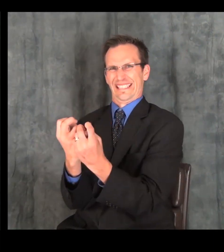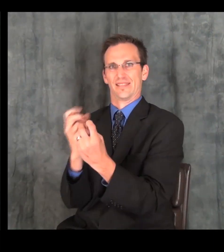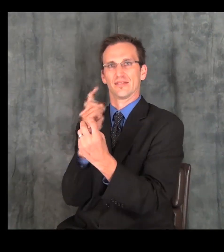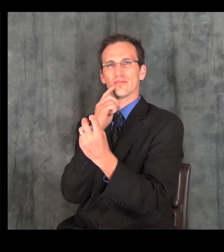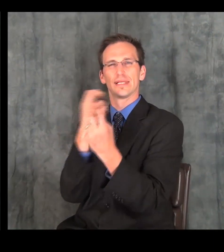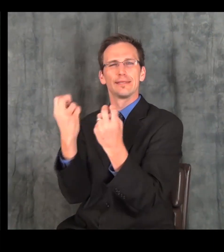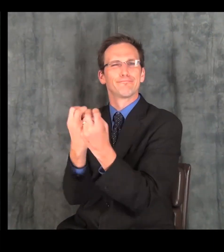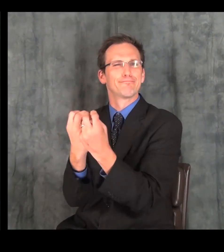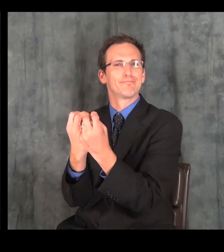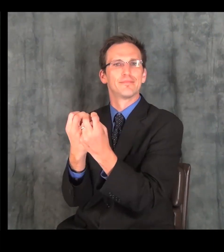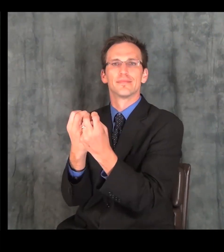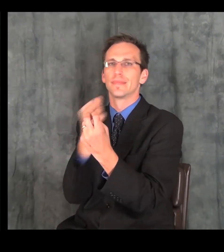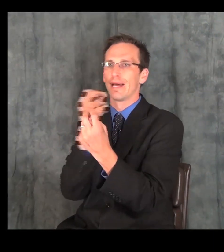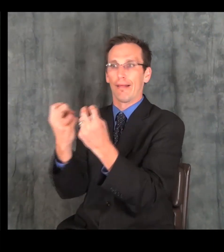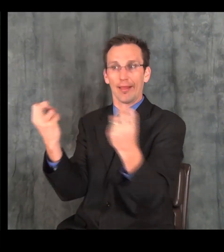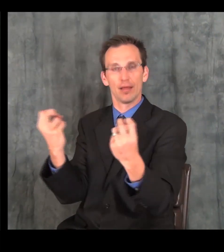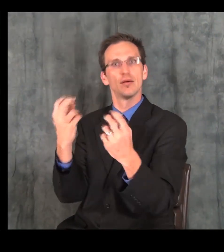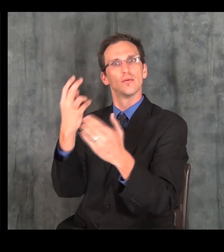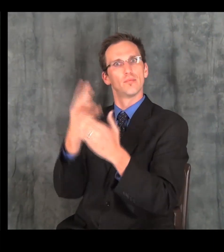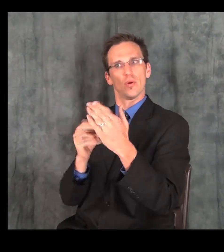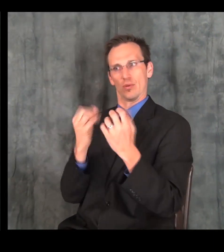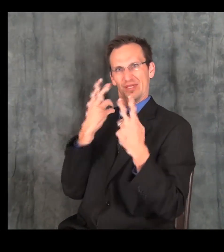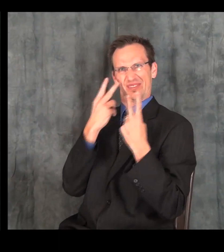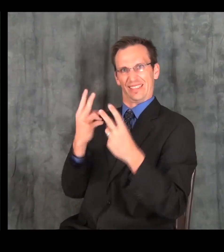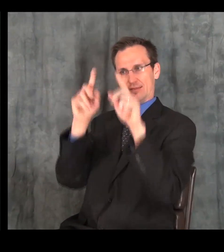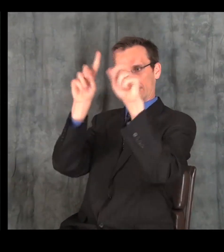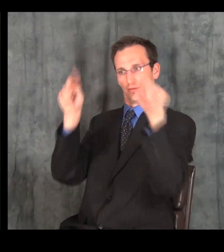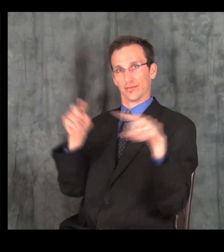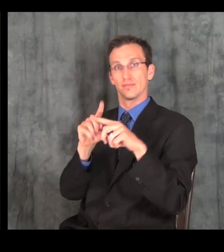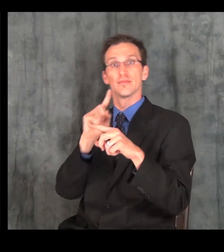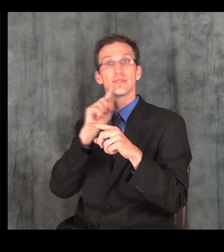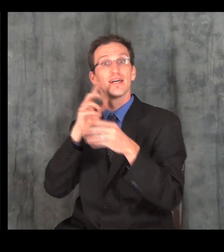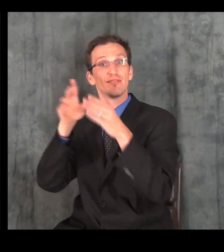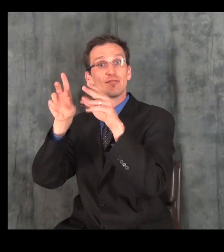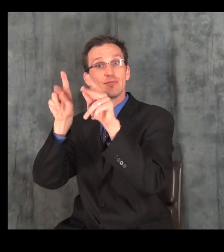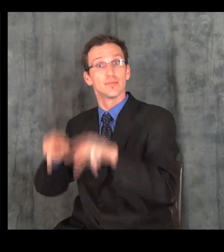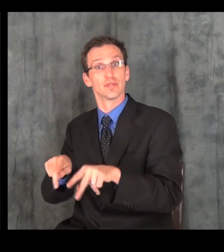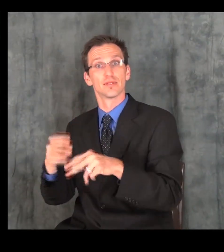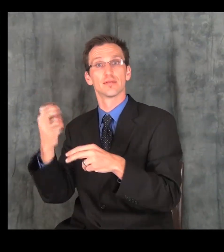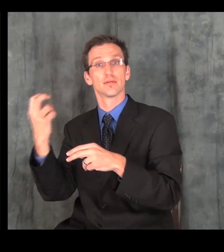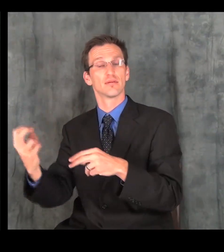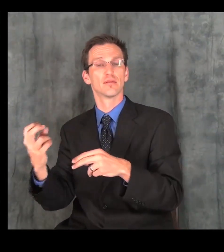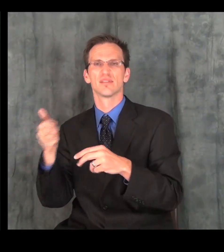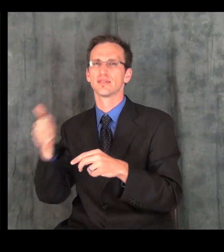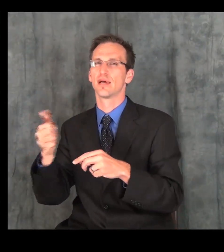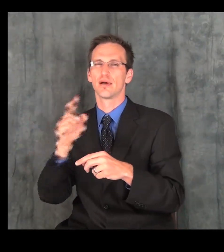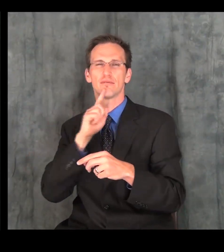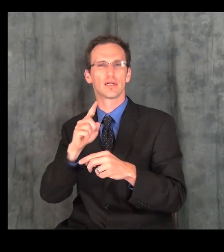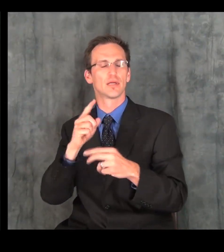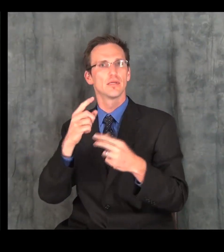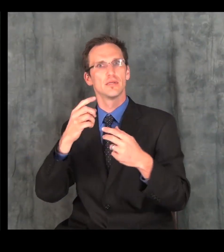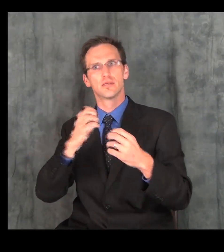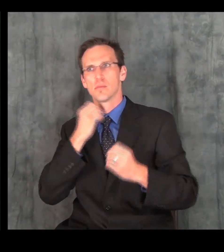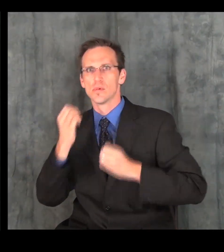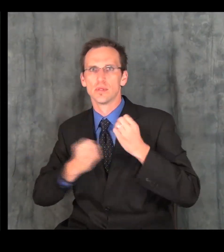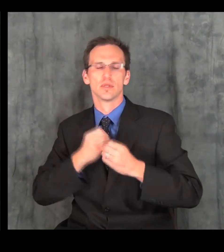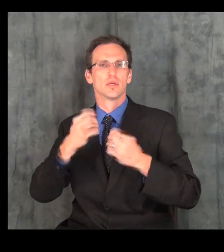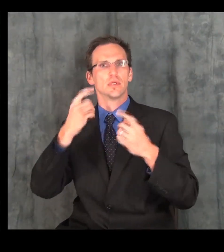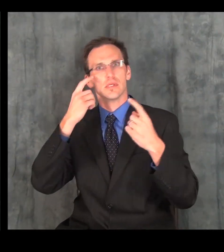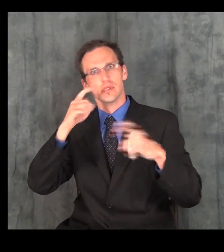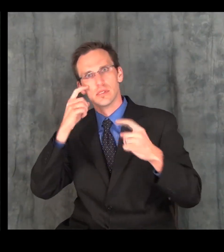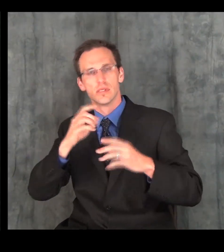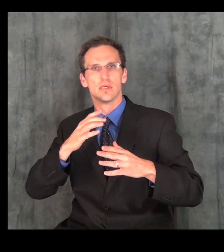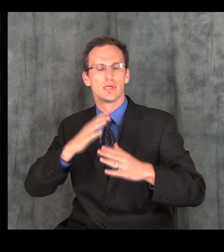as I said, because they could both be on the screen. The deaf person was very upset, very emotional,